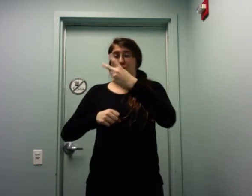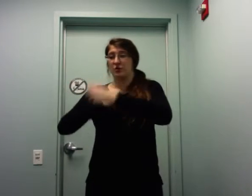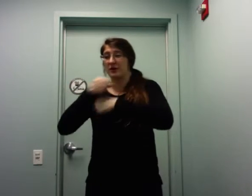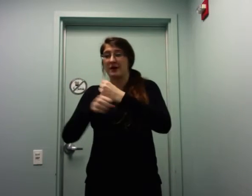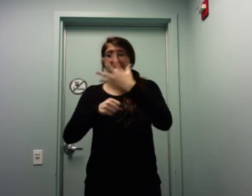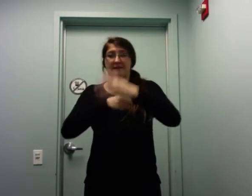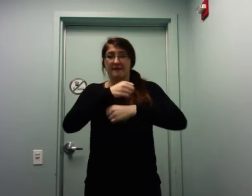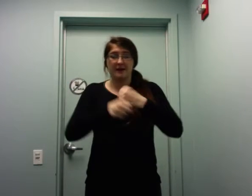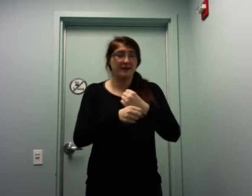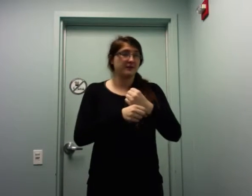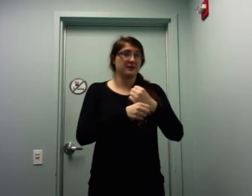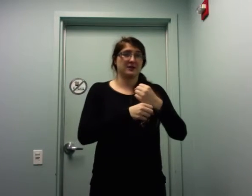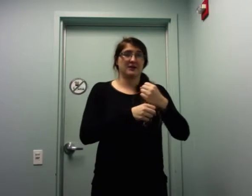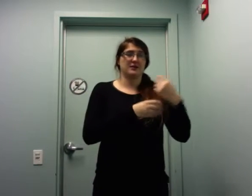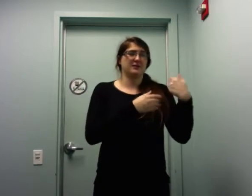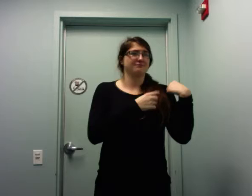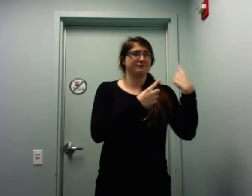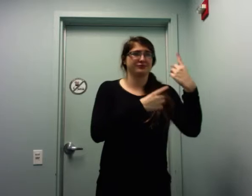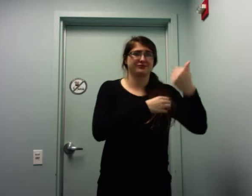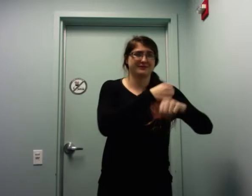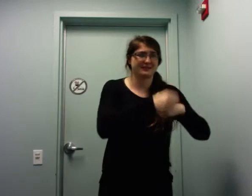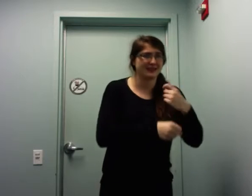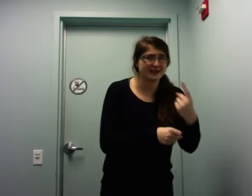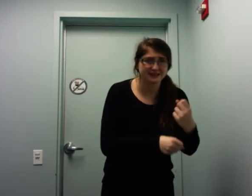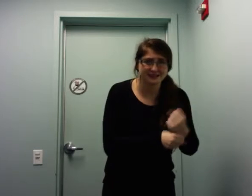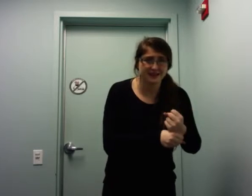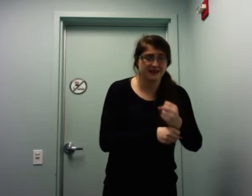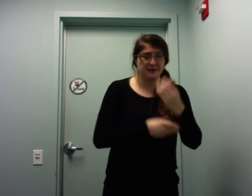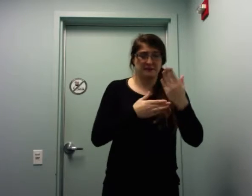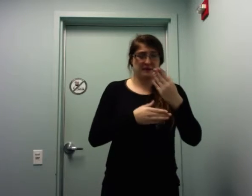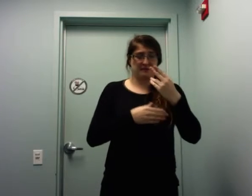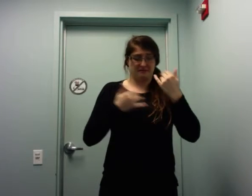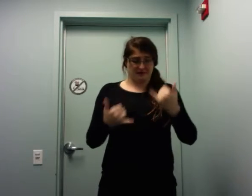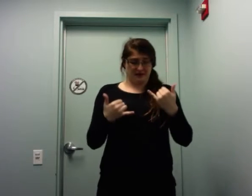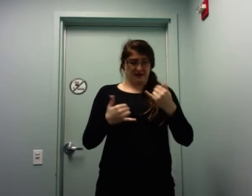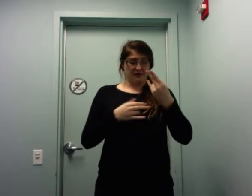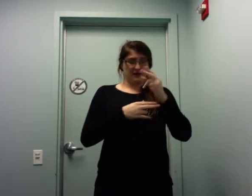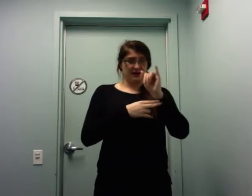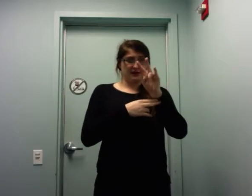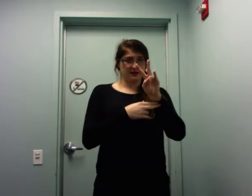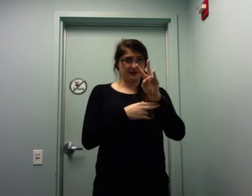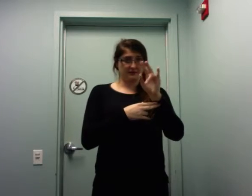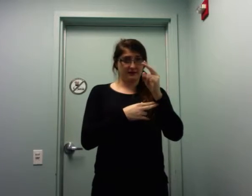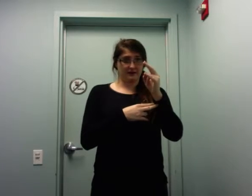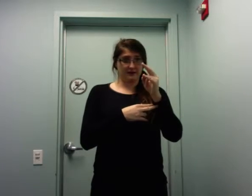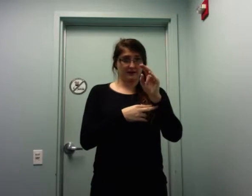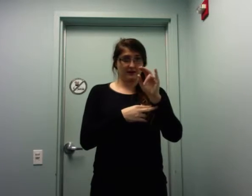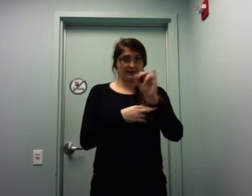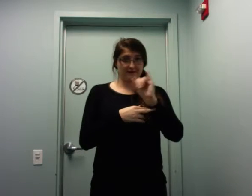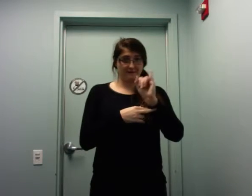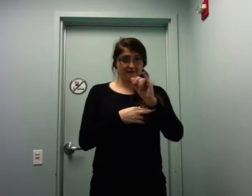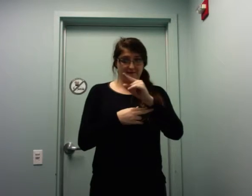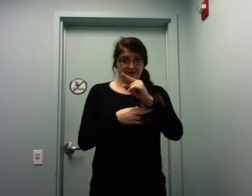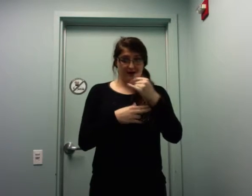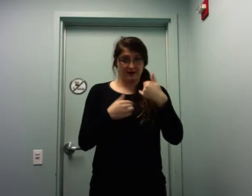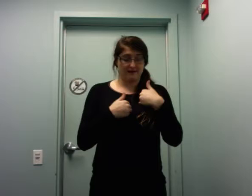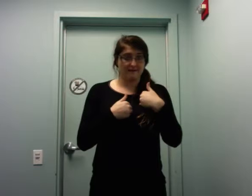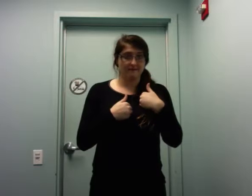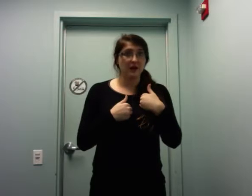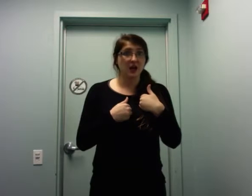There are some individuals living today who have been infected with HIV for 15 years, who have never been ill. And we